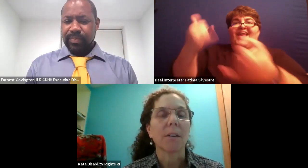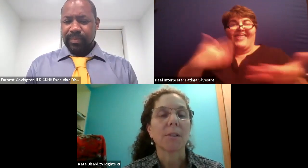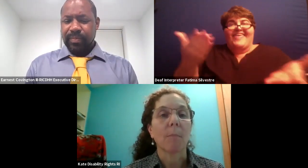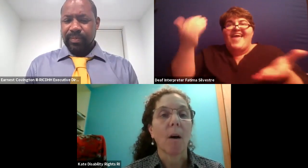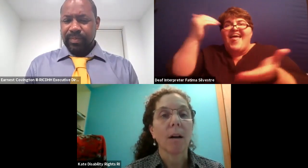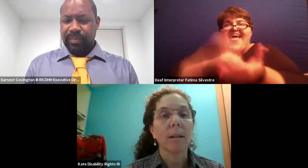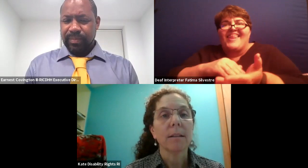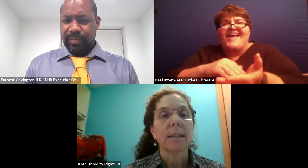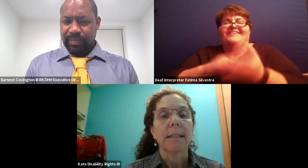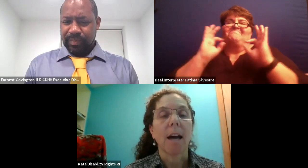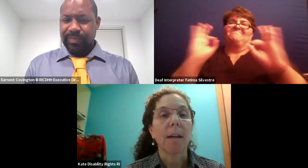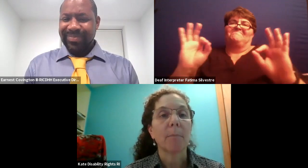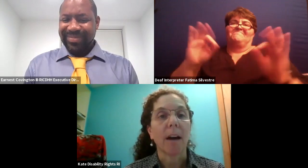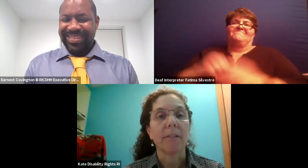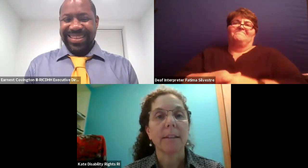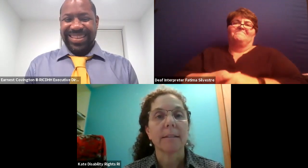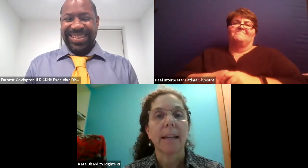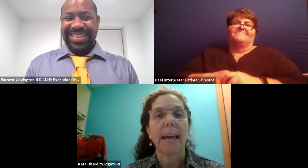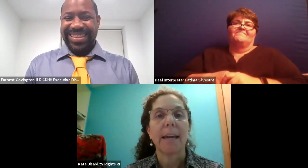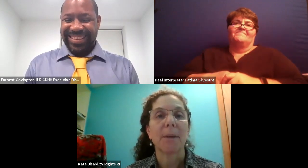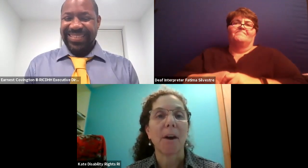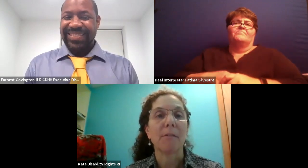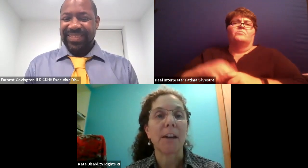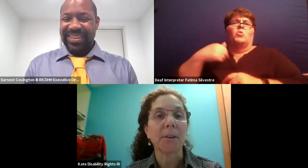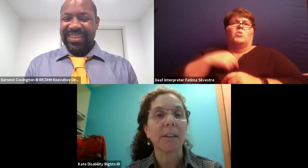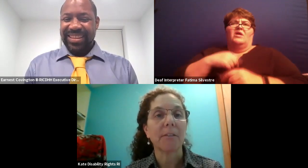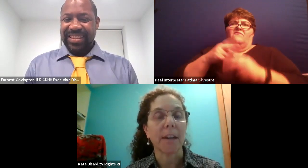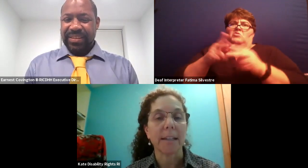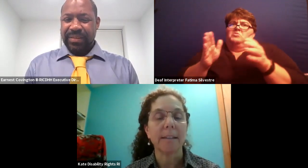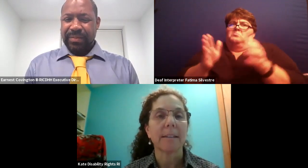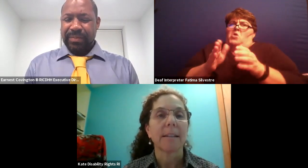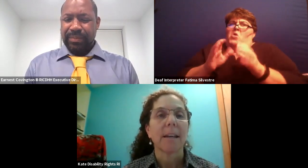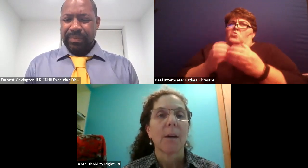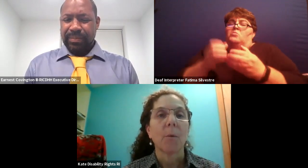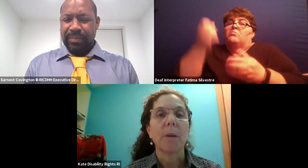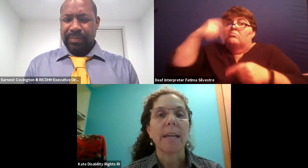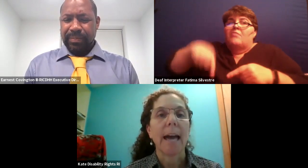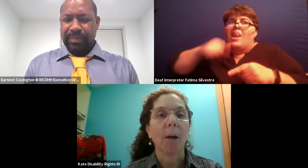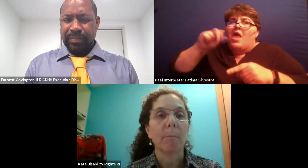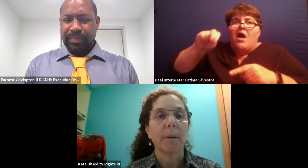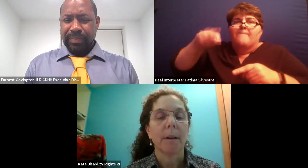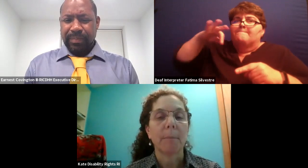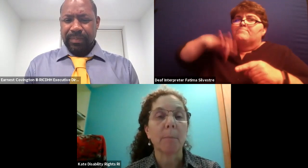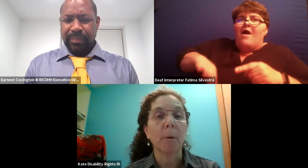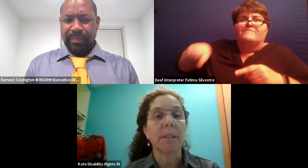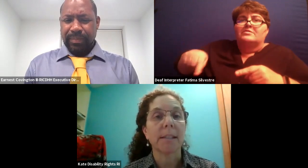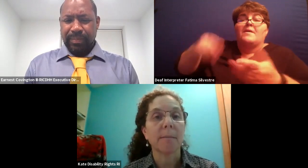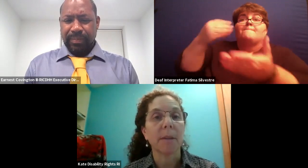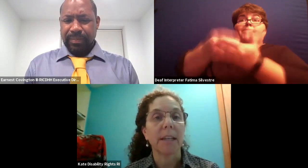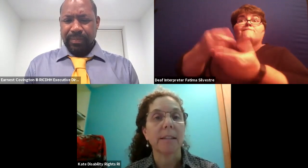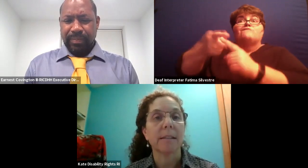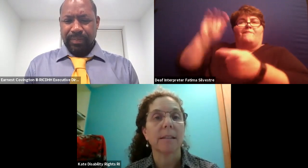We are a small nonprofit, and we are federally funded. We help people